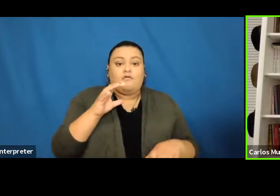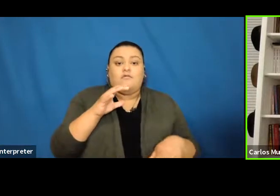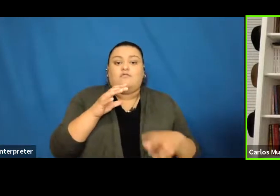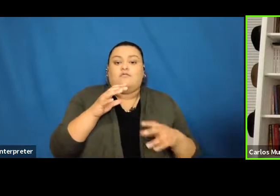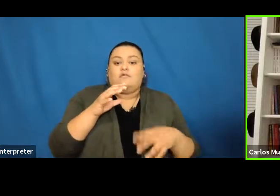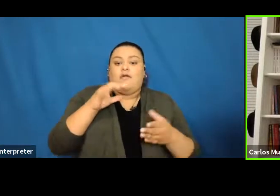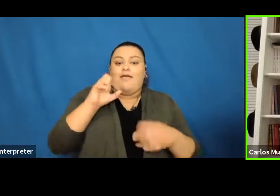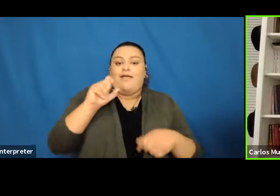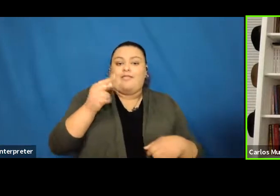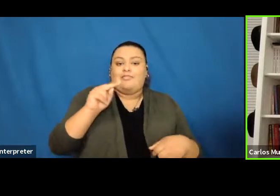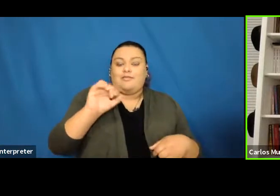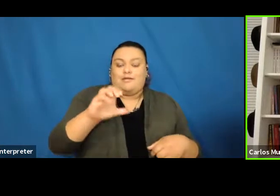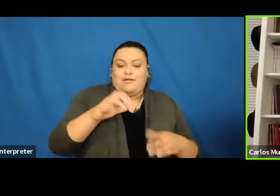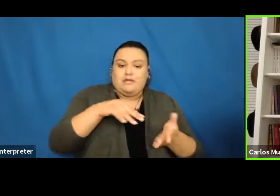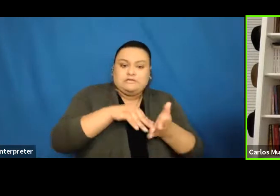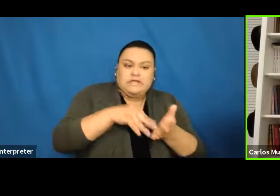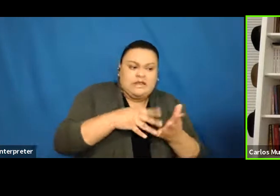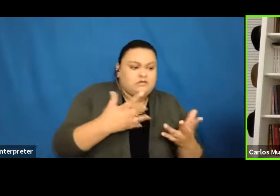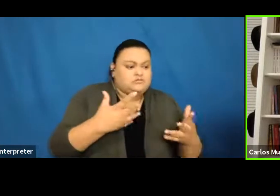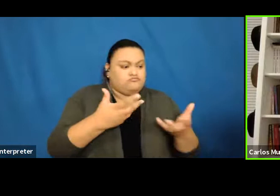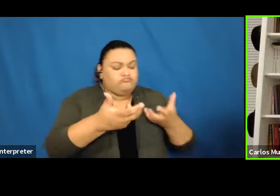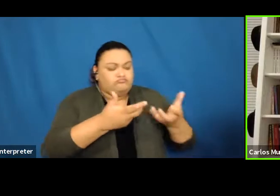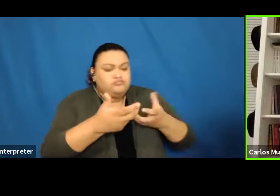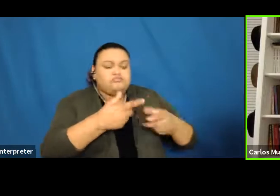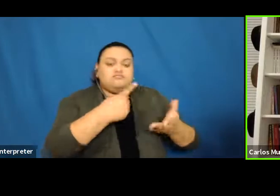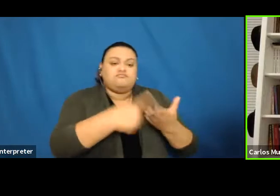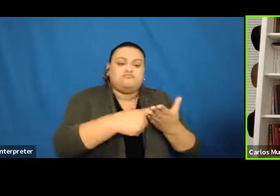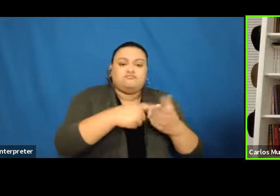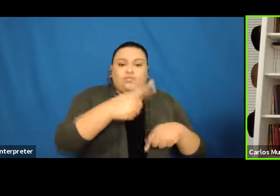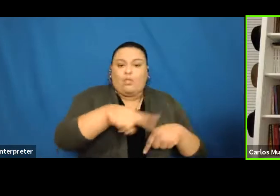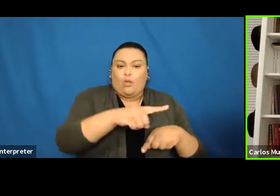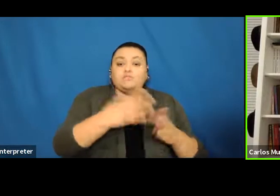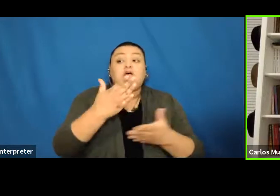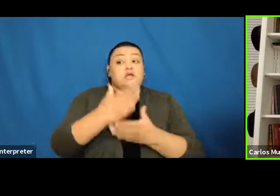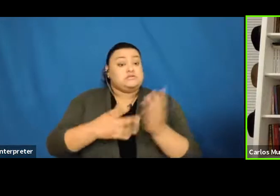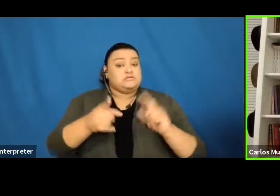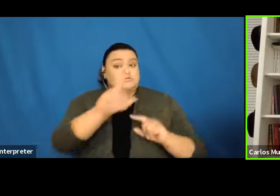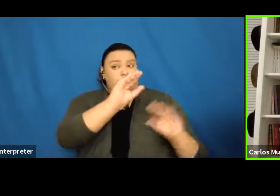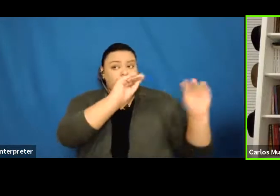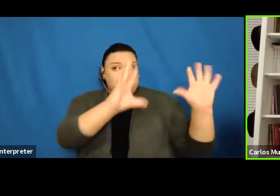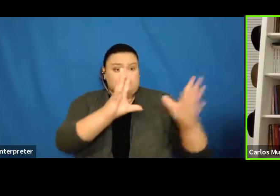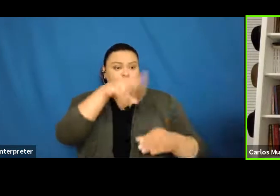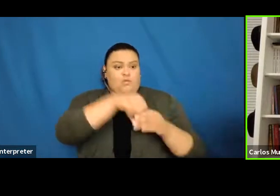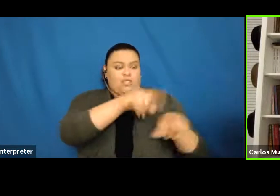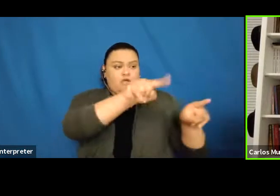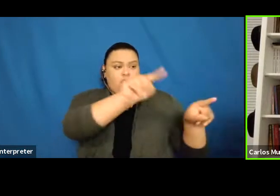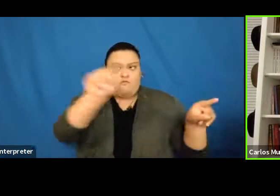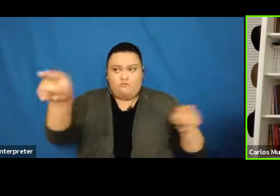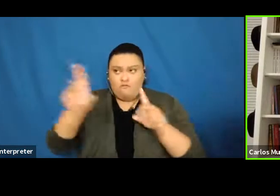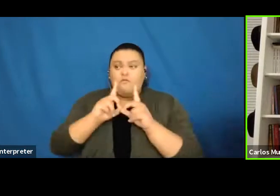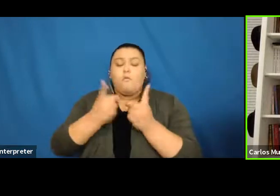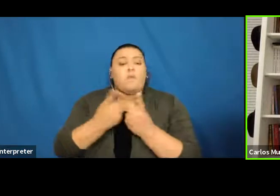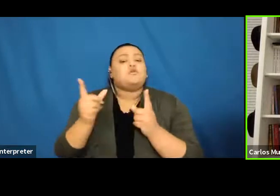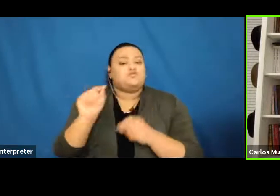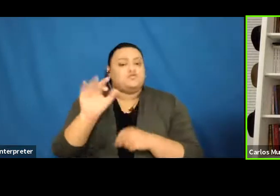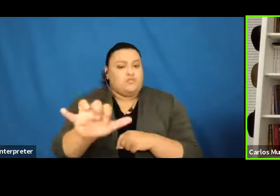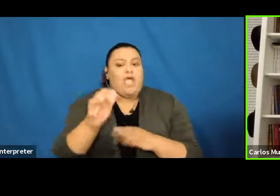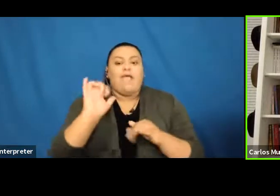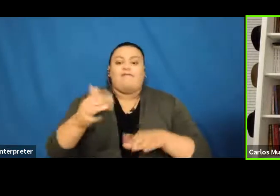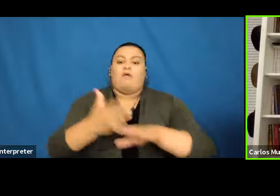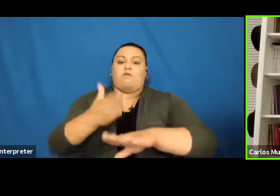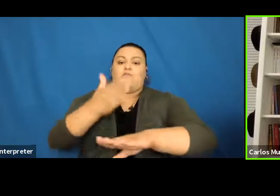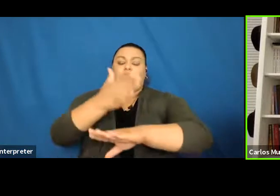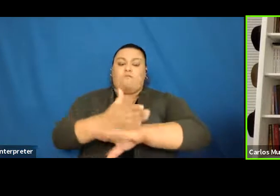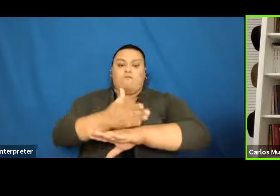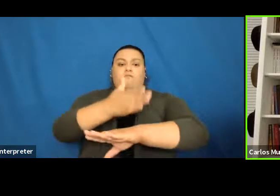issues that we deal with. In some colleagues in those departments have done that over the years. There's been a lot of big improvement, by the way, in the history department and